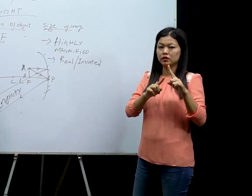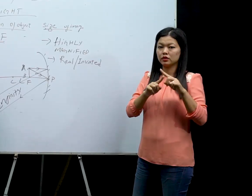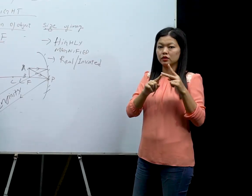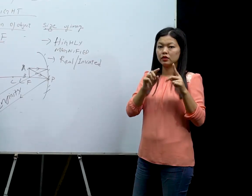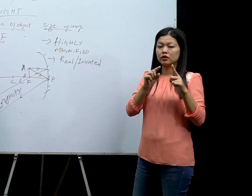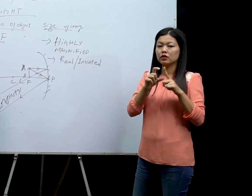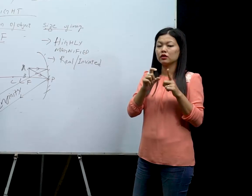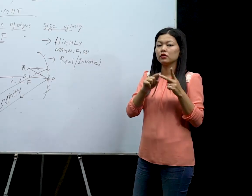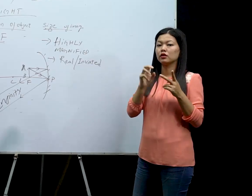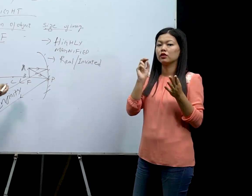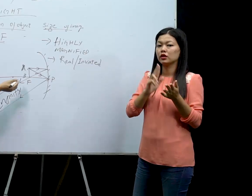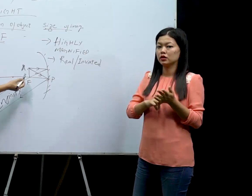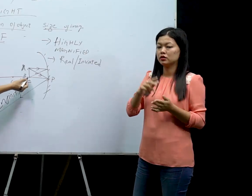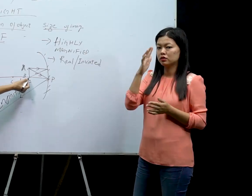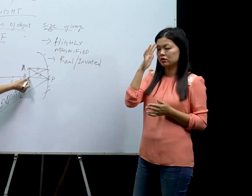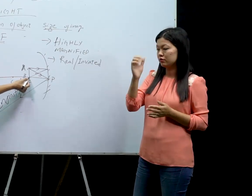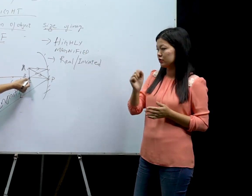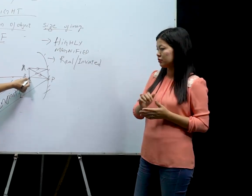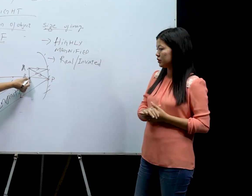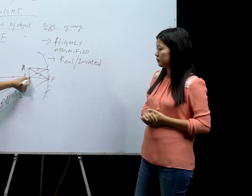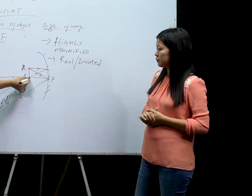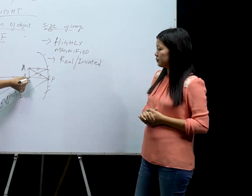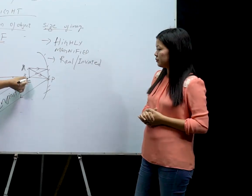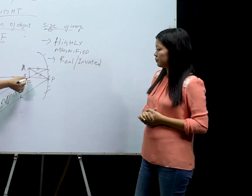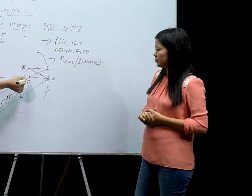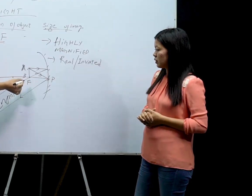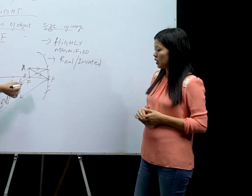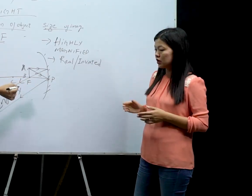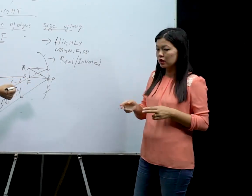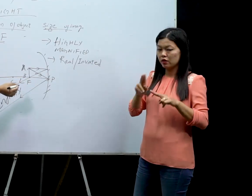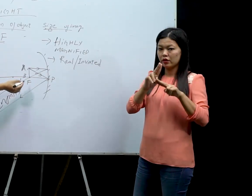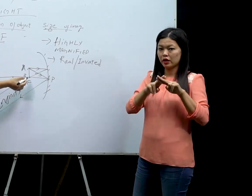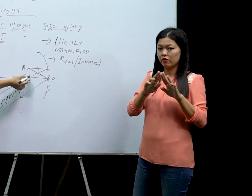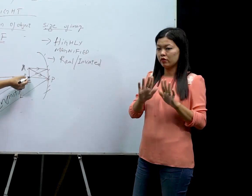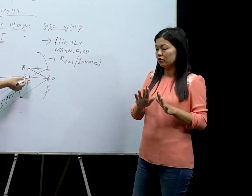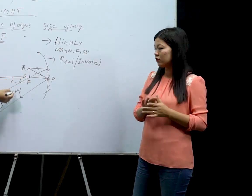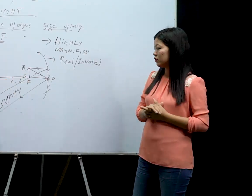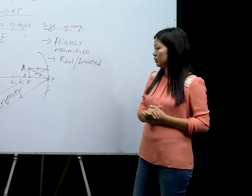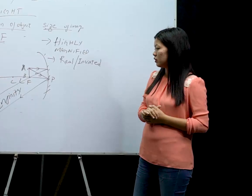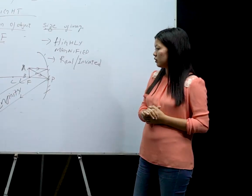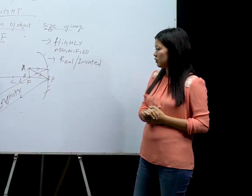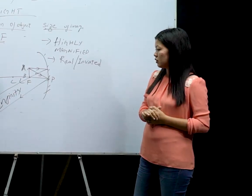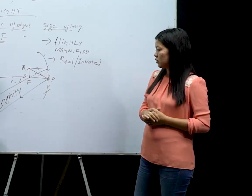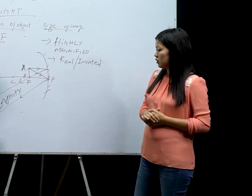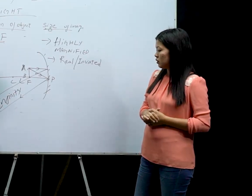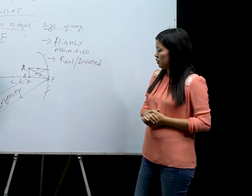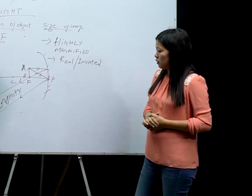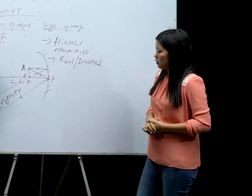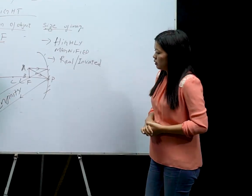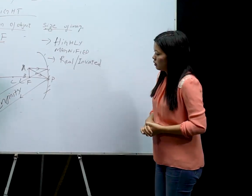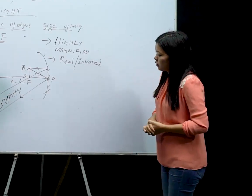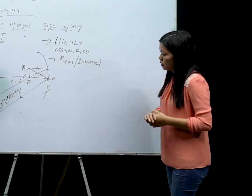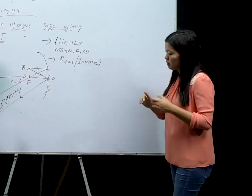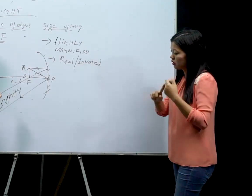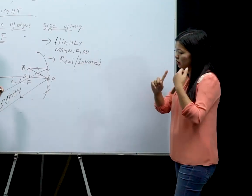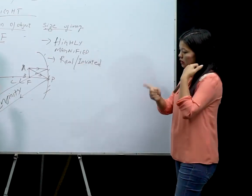condition. Okay, that means, see students, we are done so far till F. Clear? Our object is at F. Now that means the last